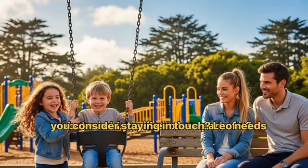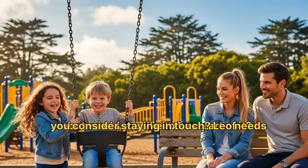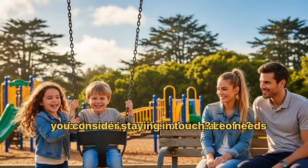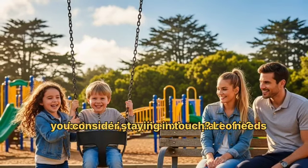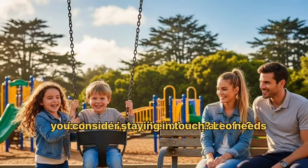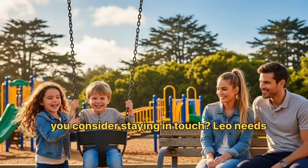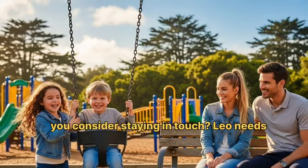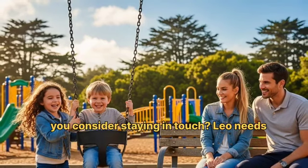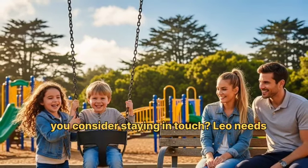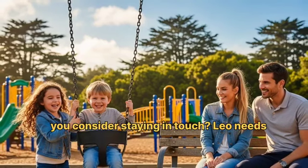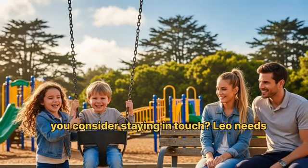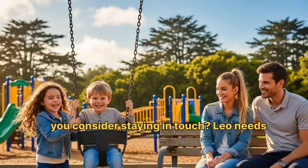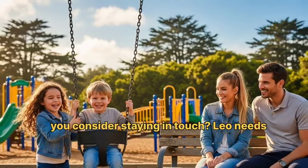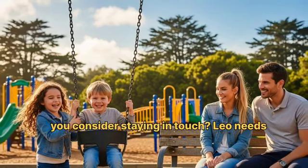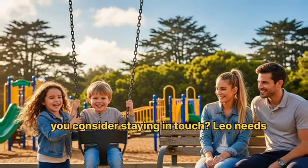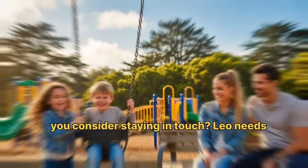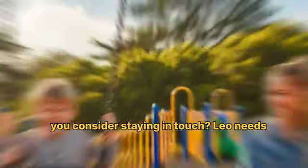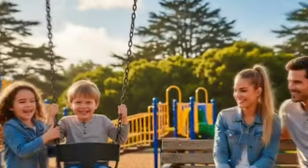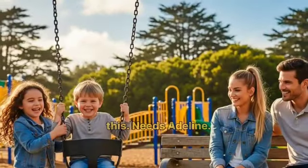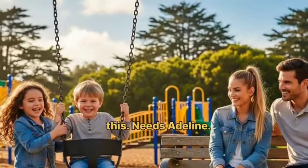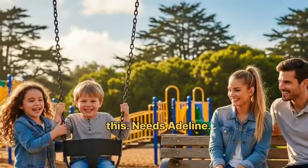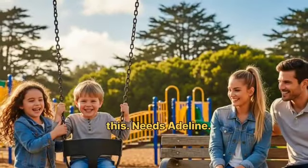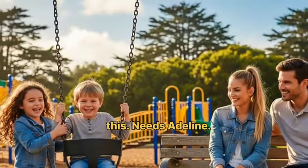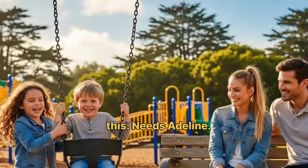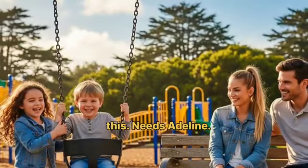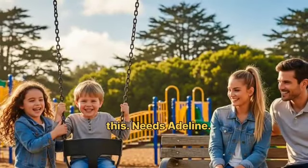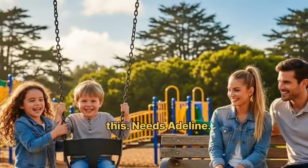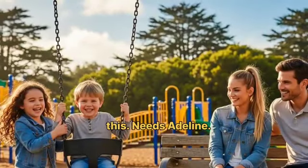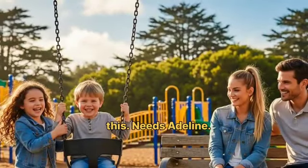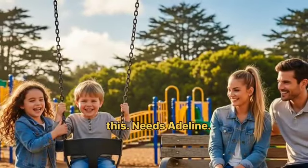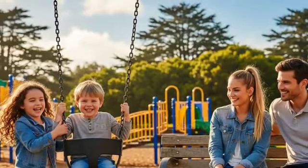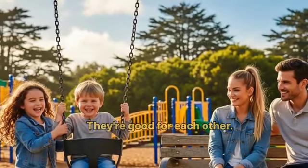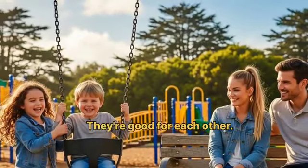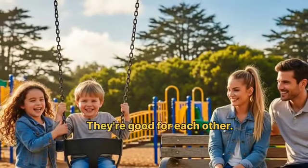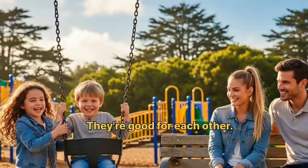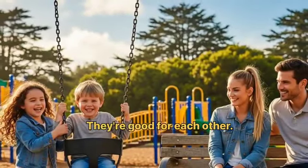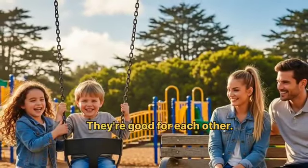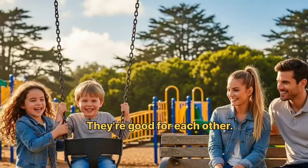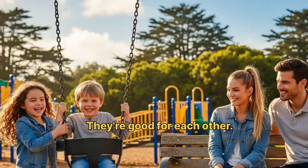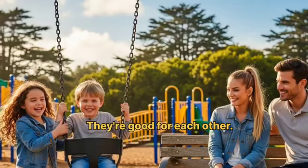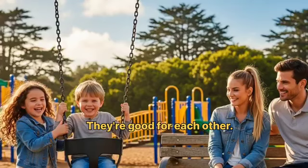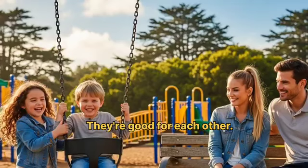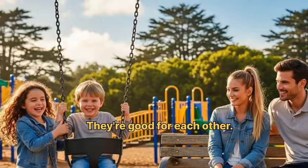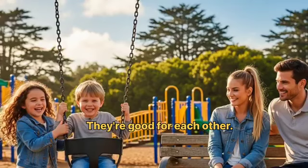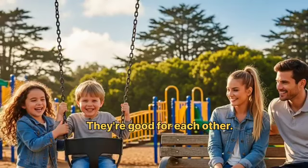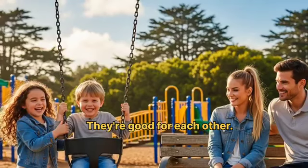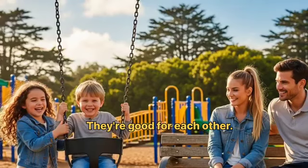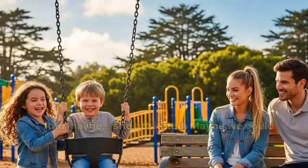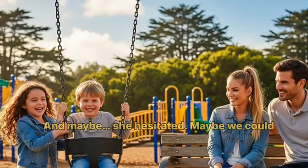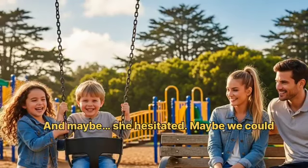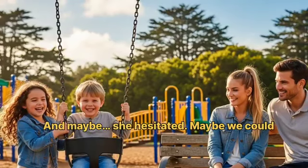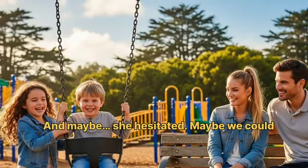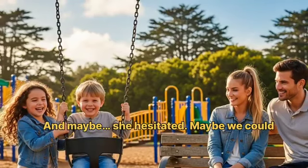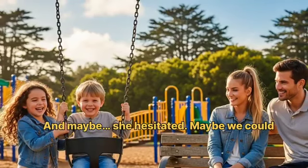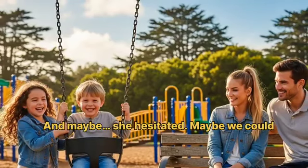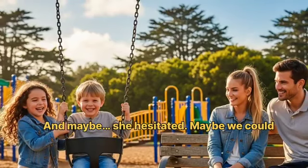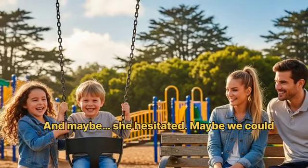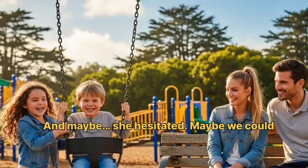in touch? Leo needs this, needs Adeline. They're good for each other. And maybe...